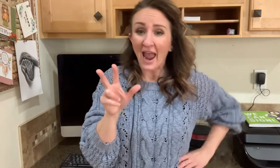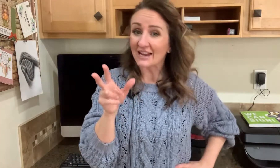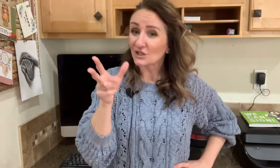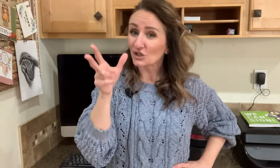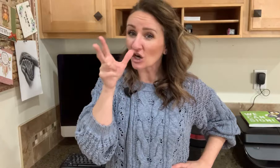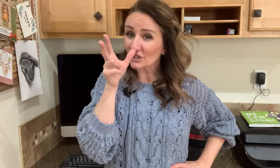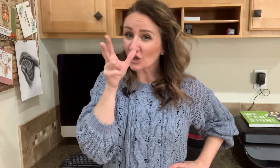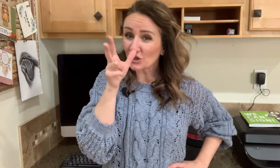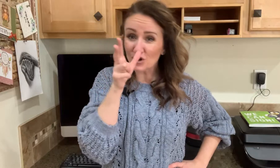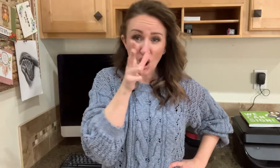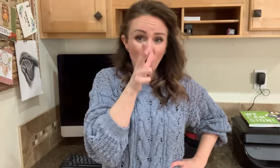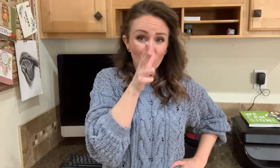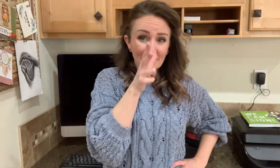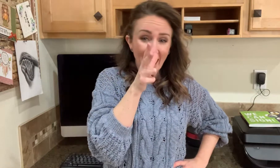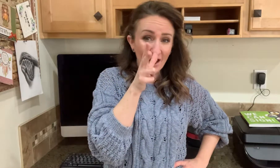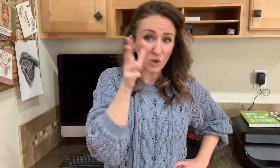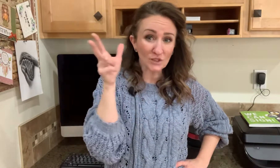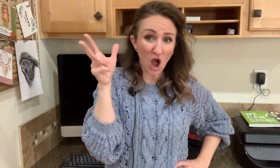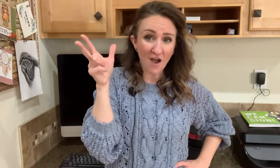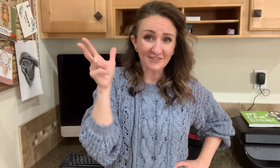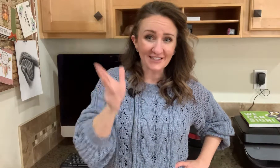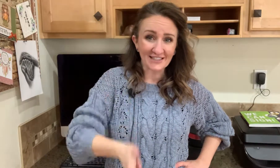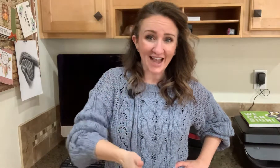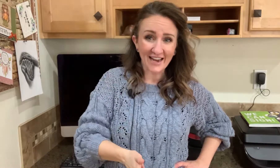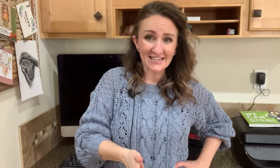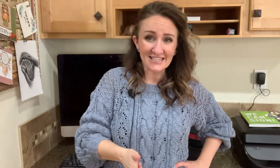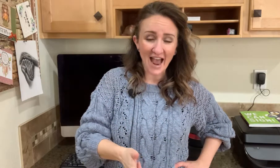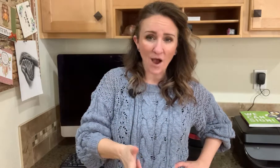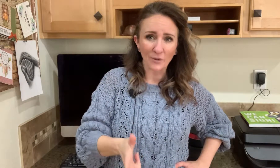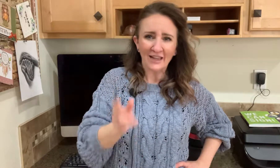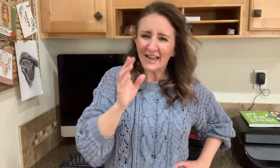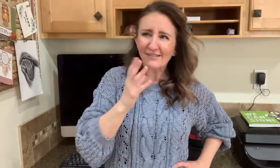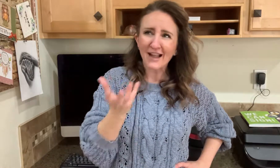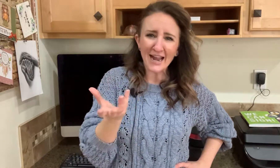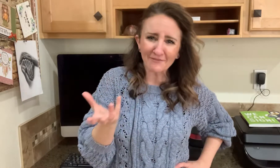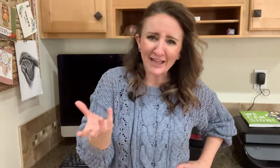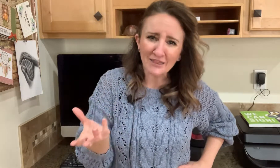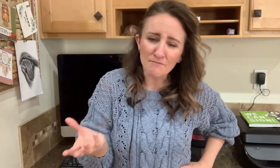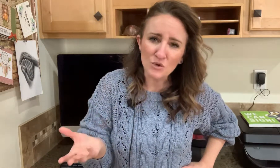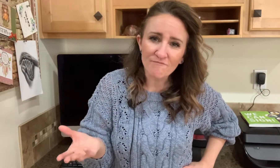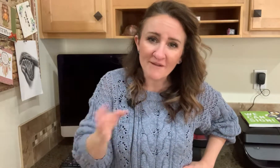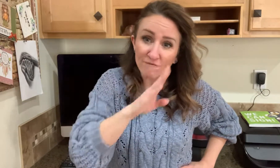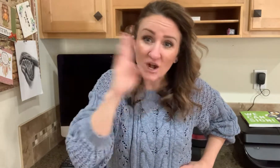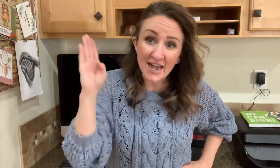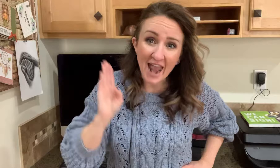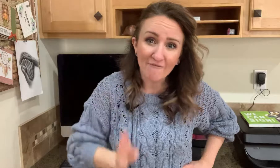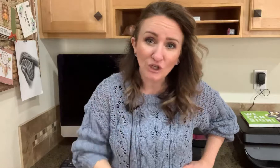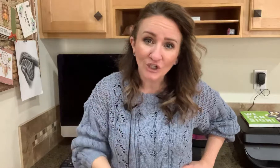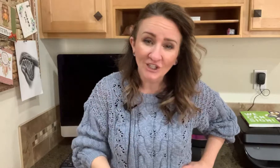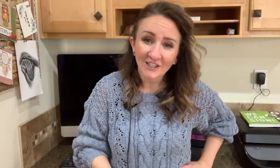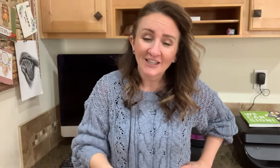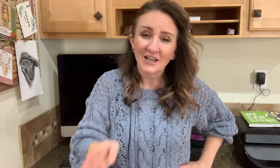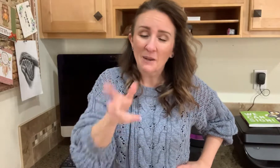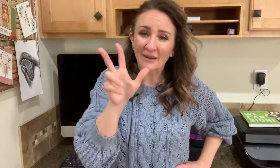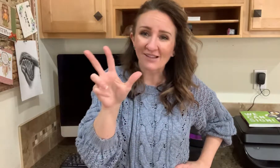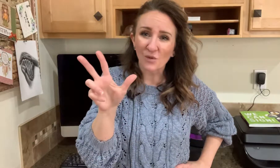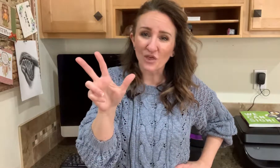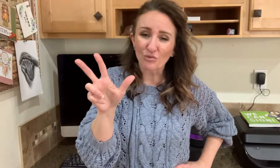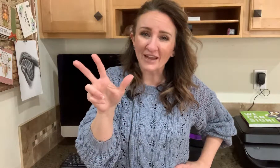it starts on your nose and goes off to the side and down. It's kind of like the movement for never, but it's with the 3 hand